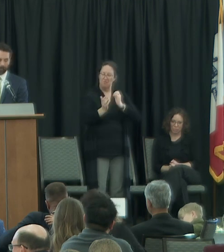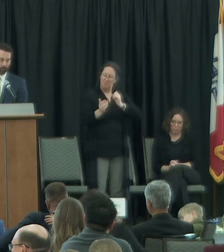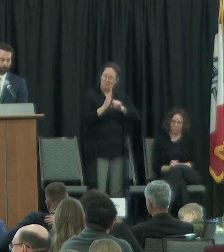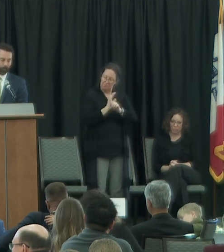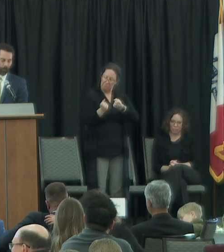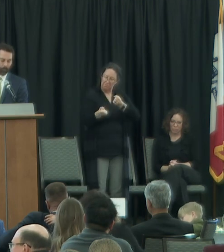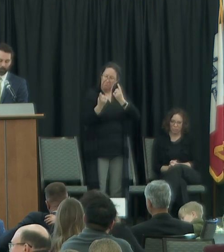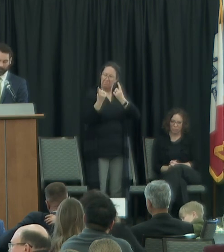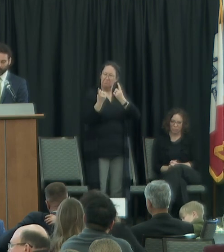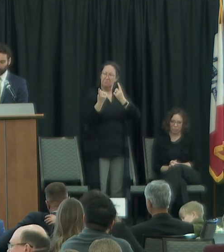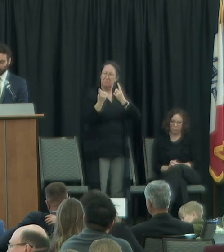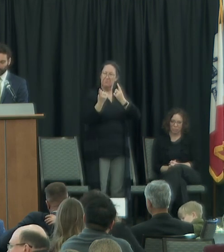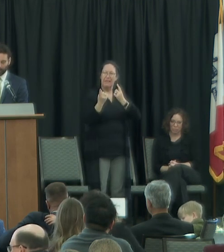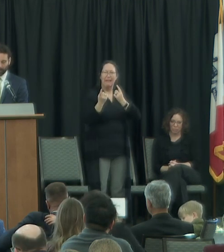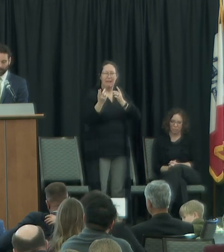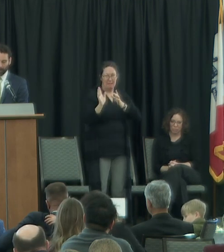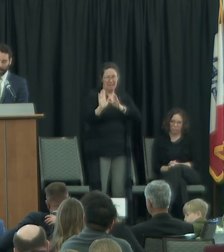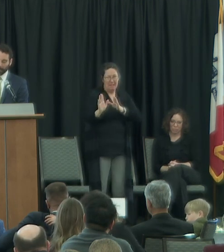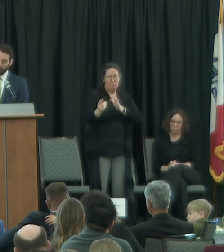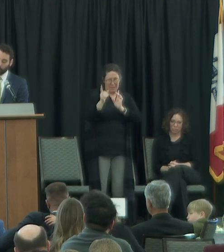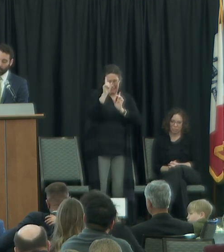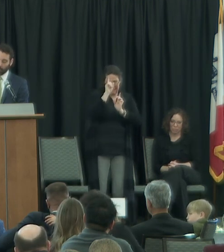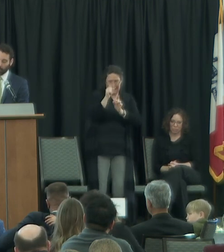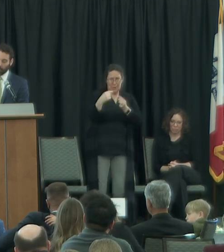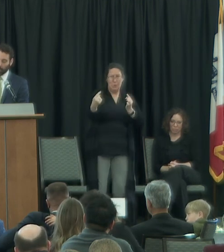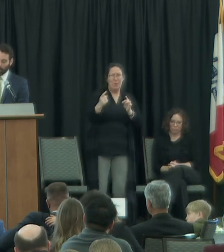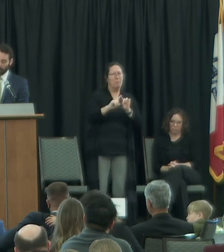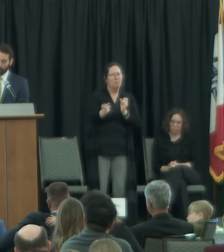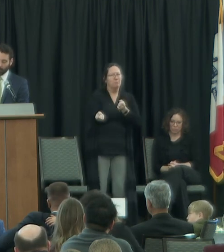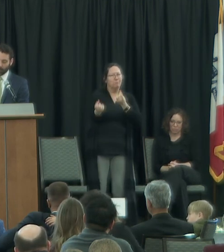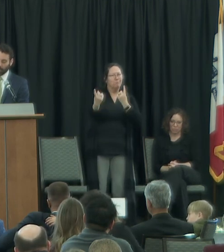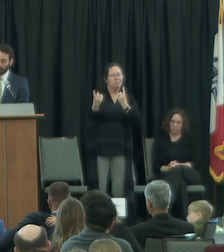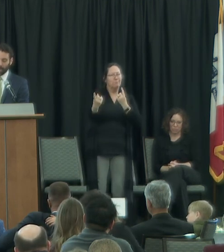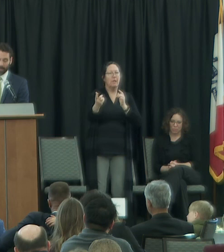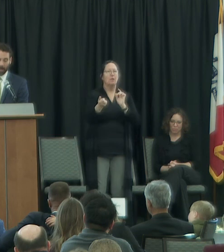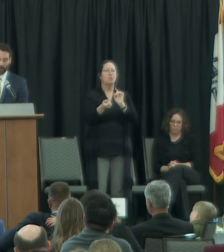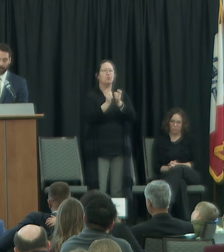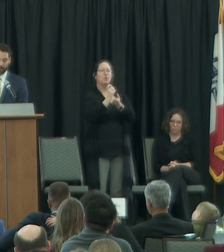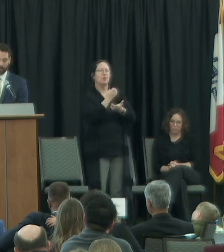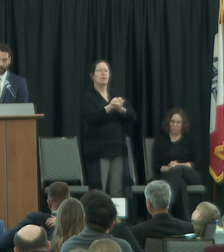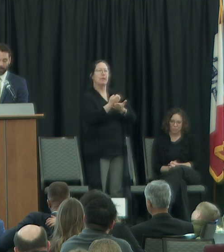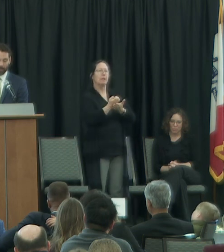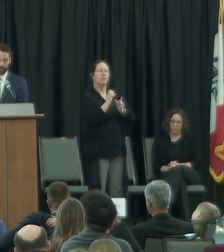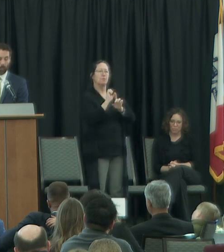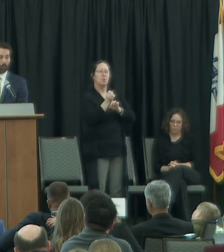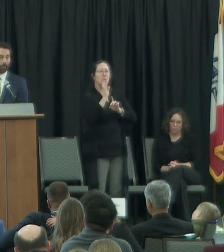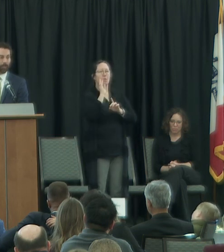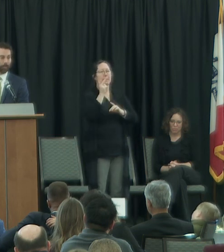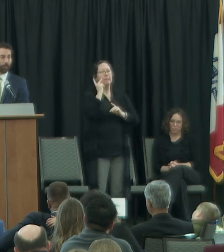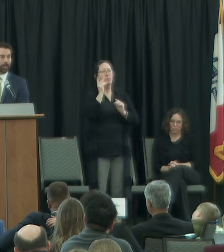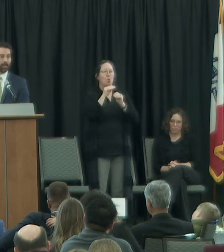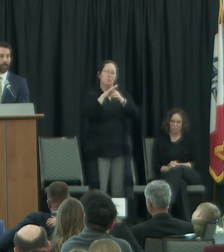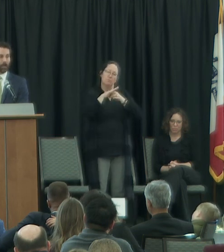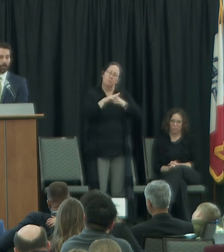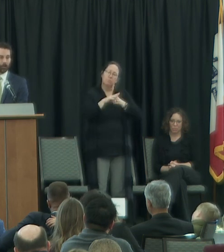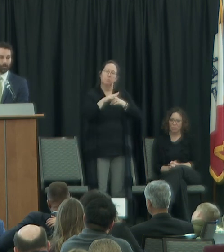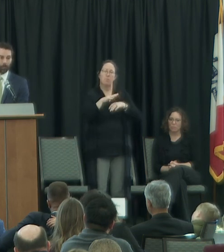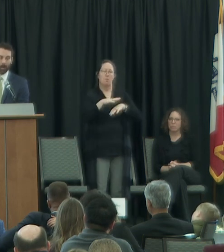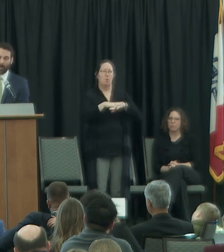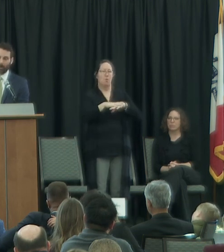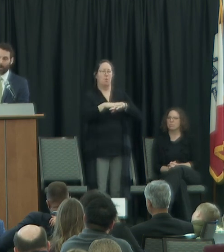those for whom you disagree. I think we're also, with changing economic conditions, we're going to see more pressure placed